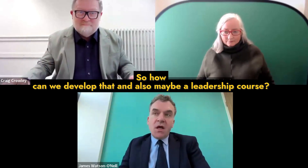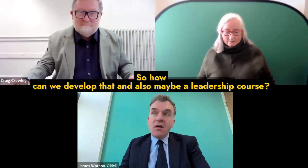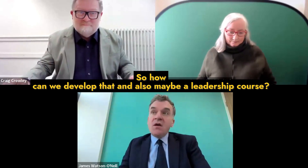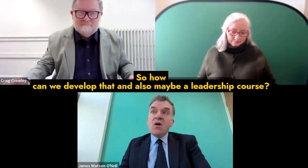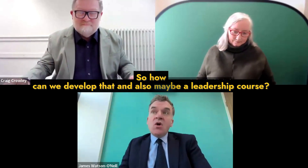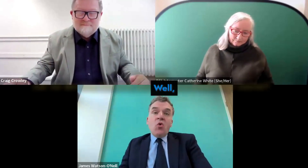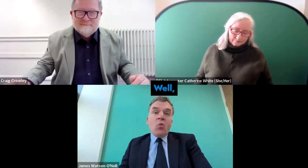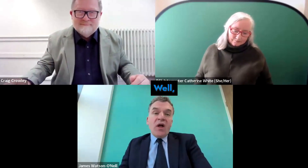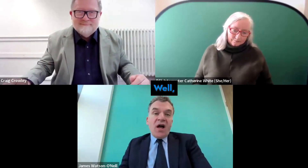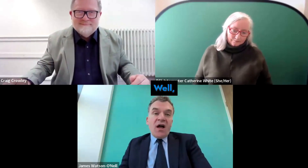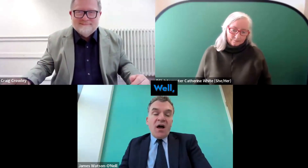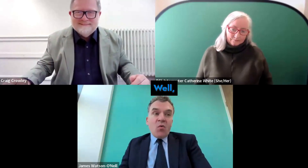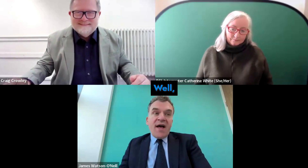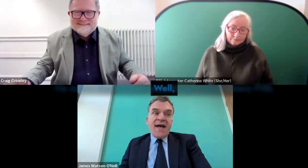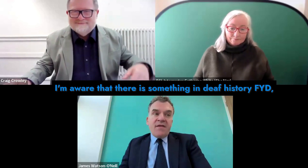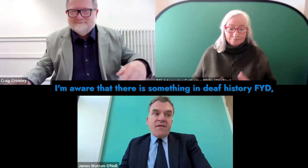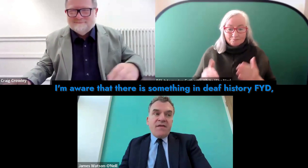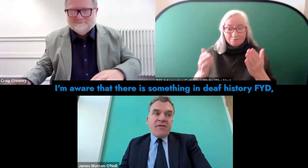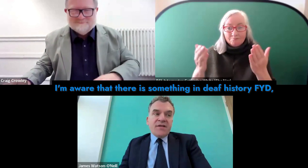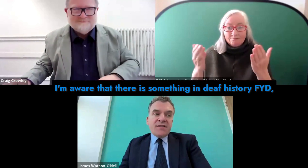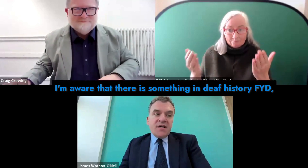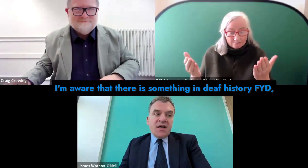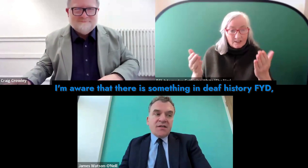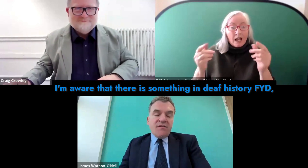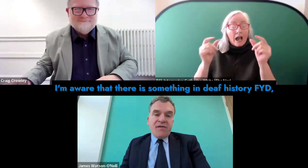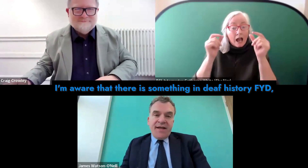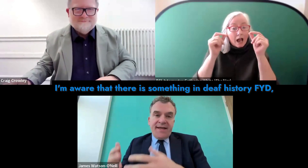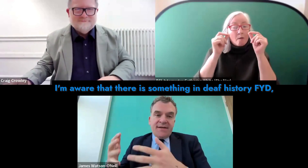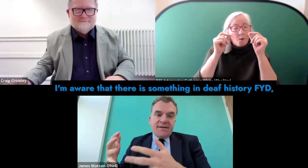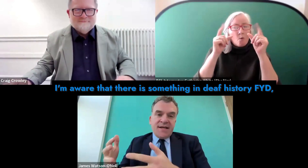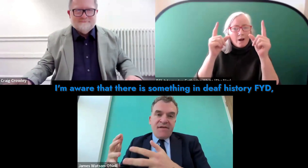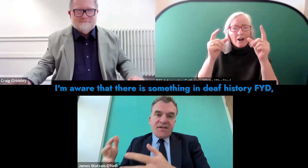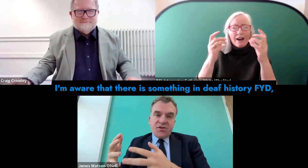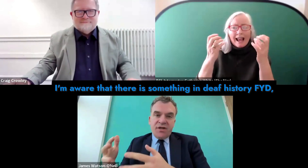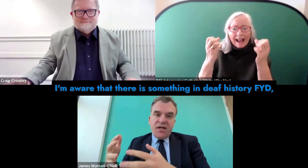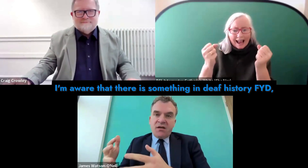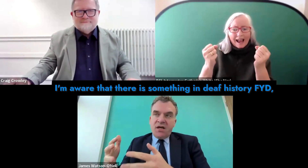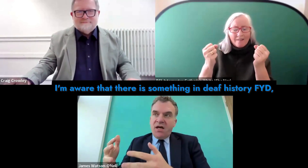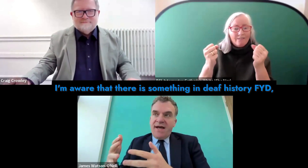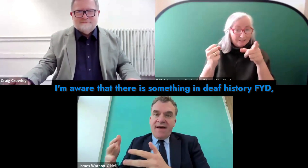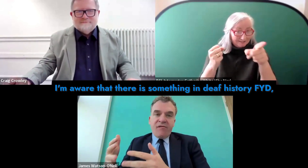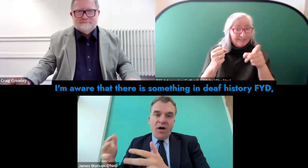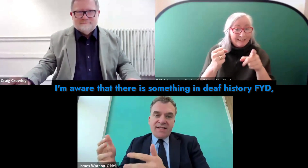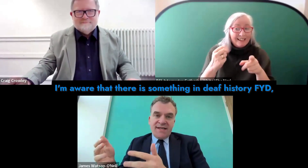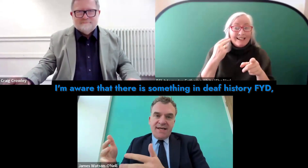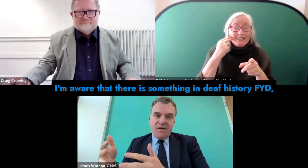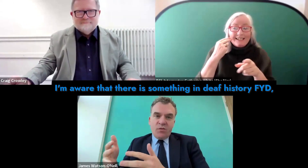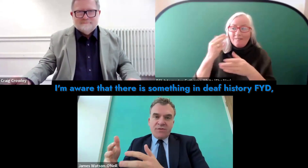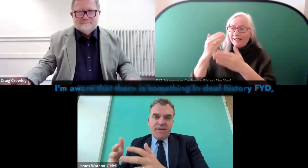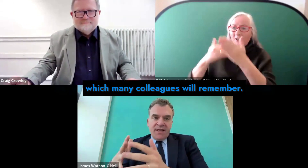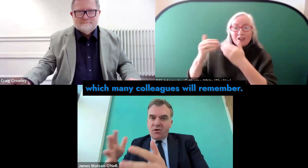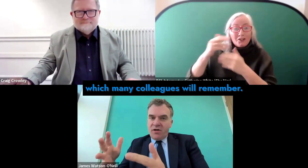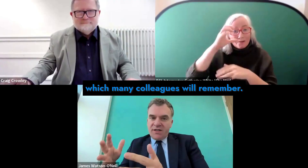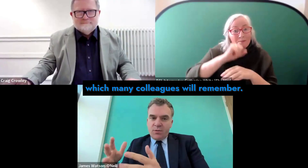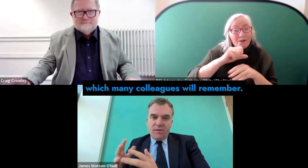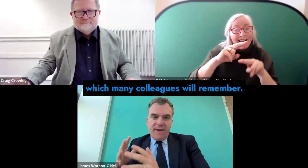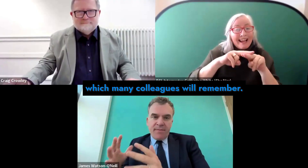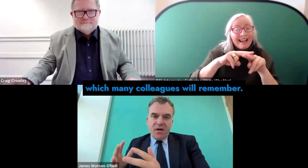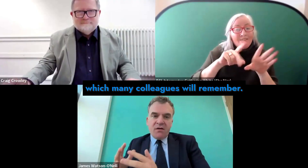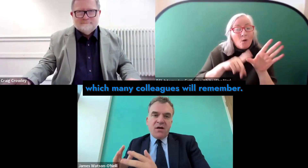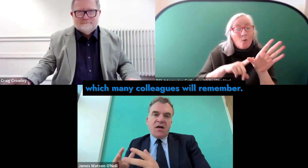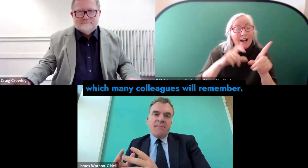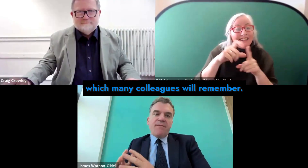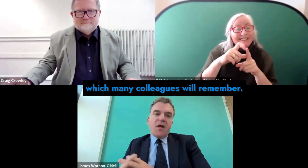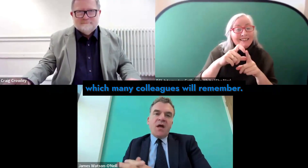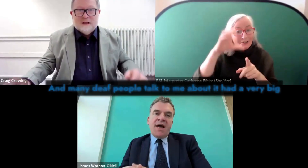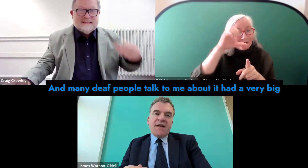course. Well, I'm aware that there is something in deaf history, FYD, which many colleagues